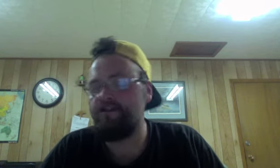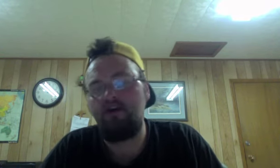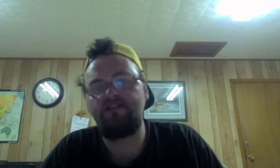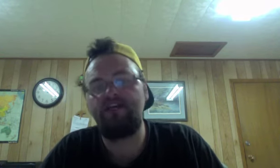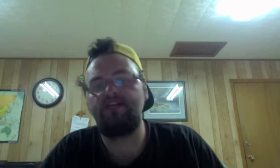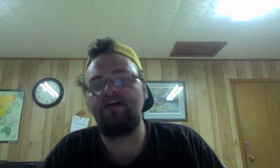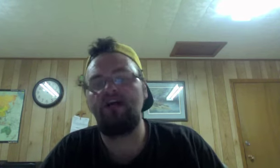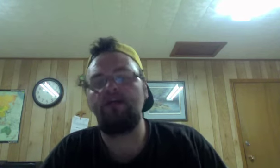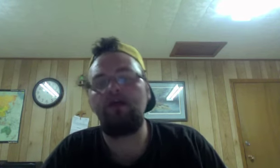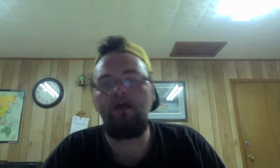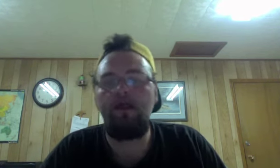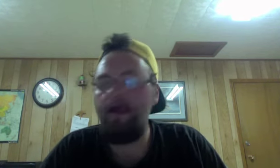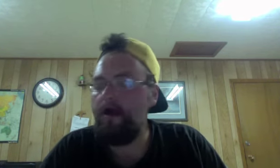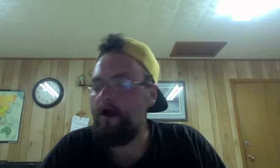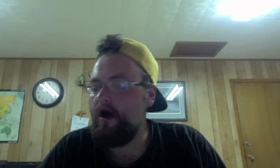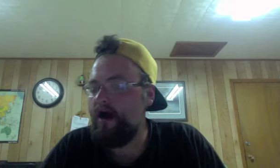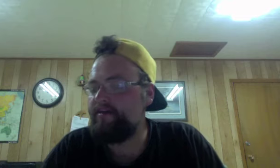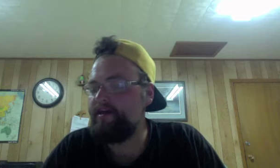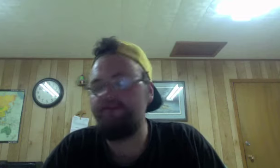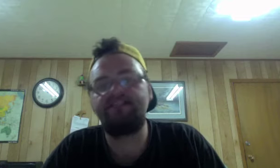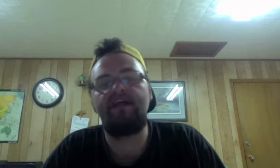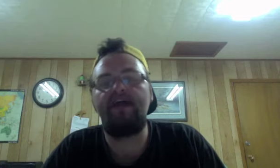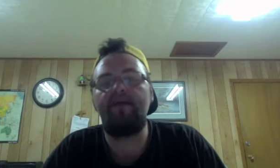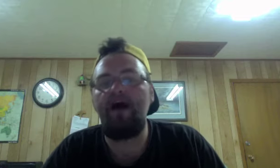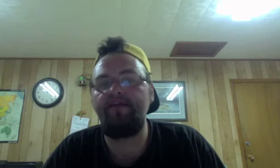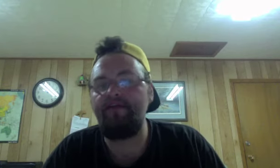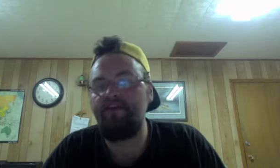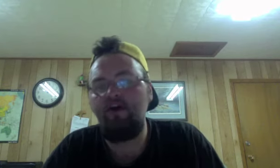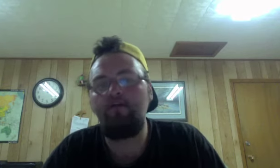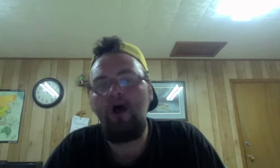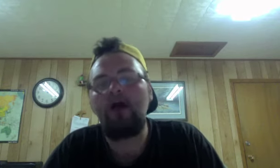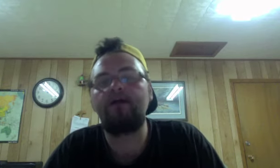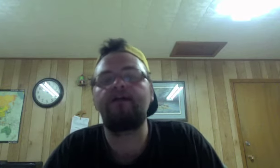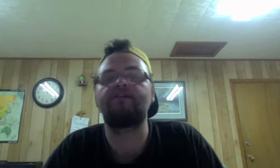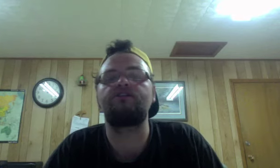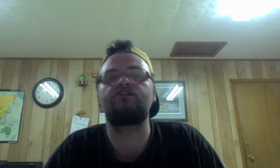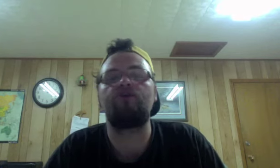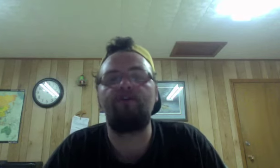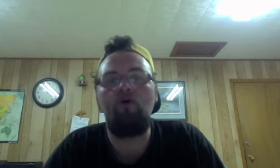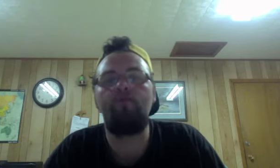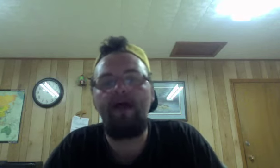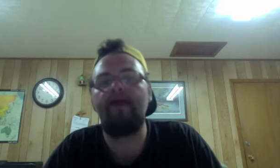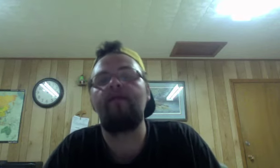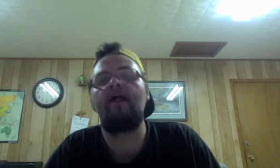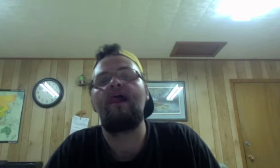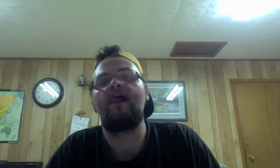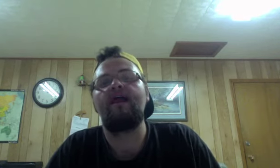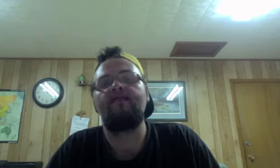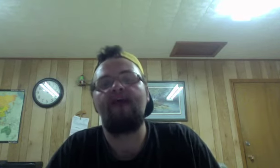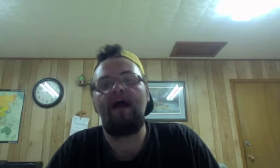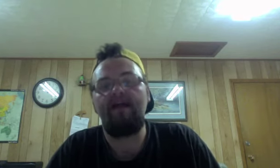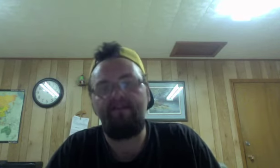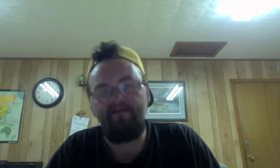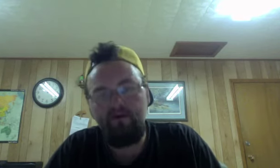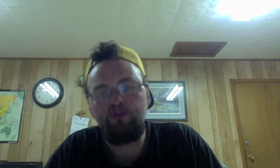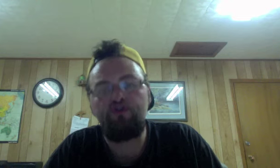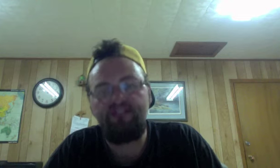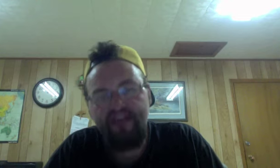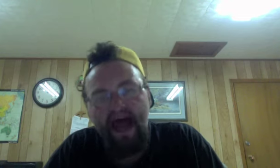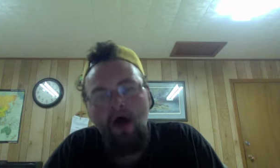it's all said and done I think in this game I think the young buck is going to show the old man that the future is now